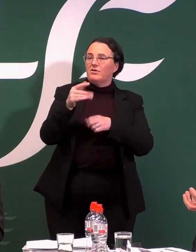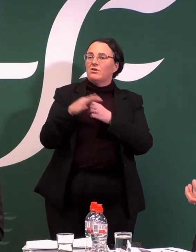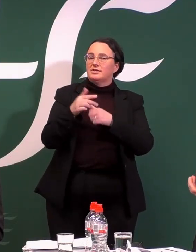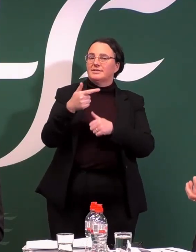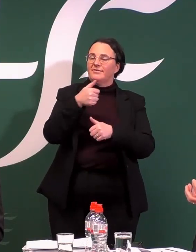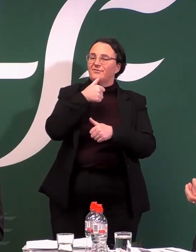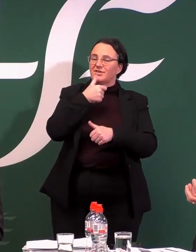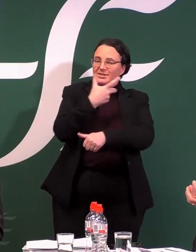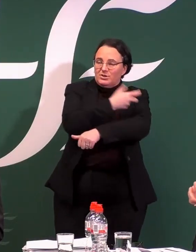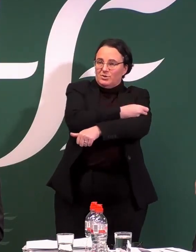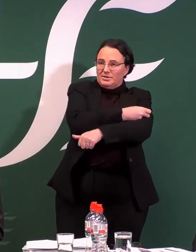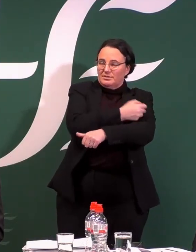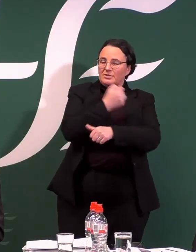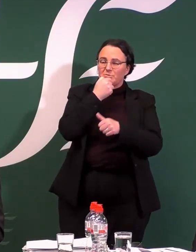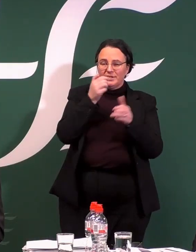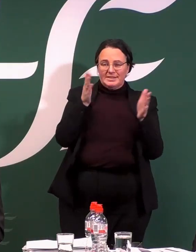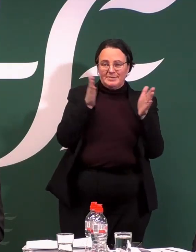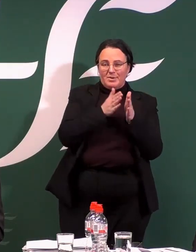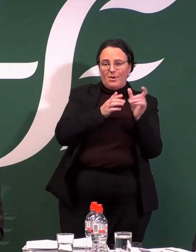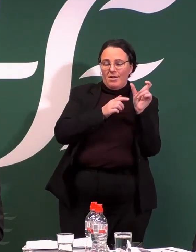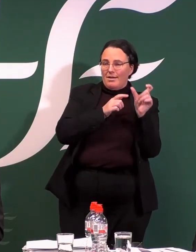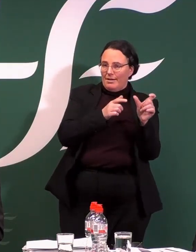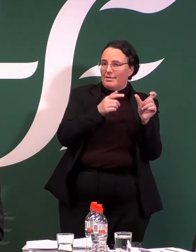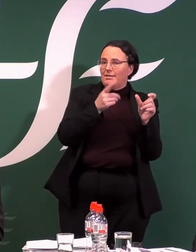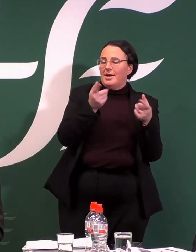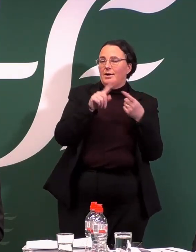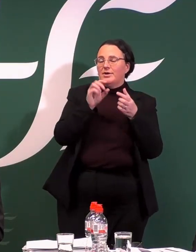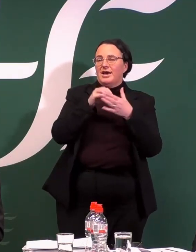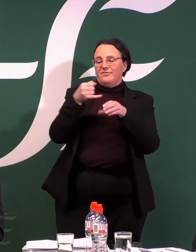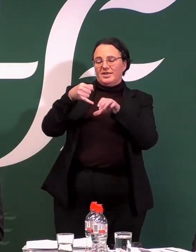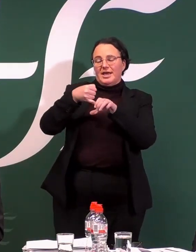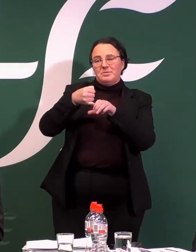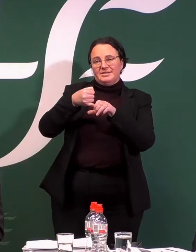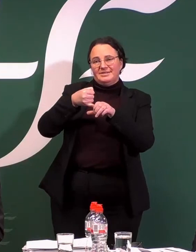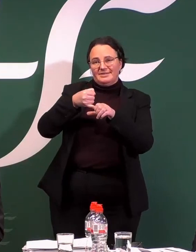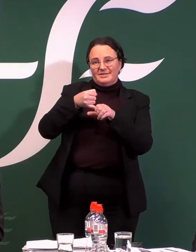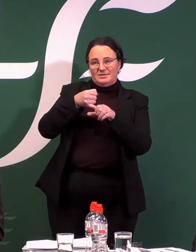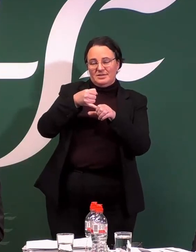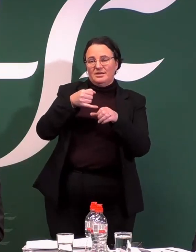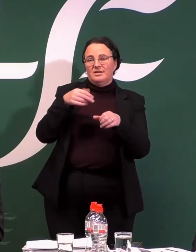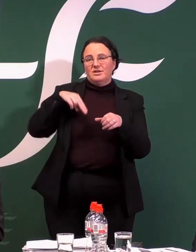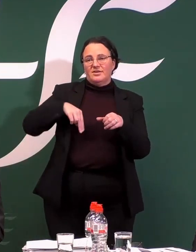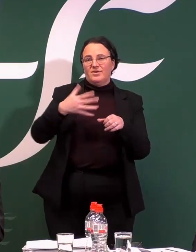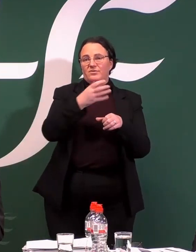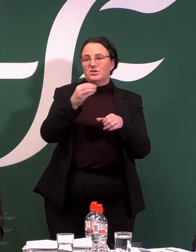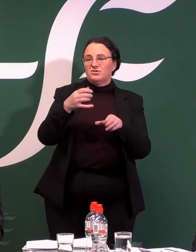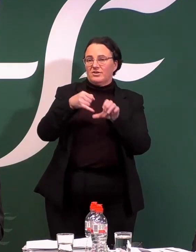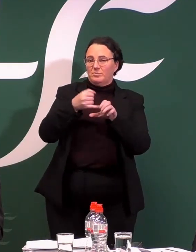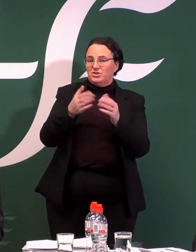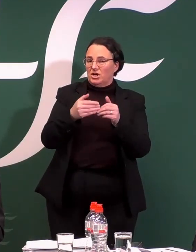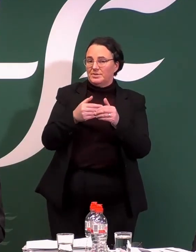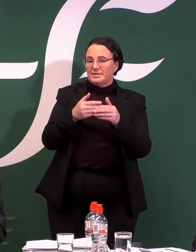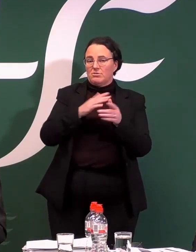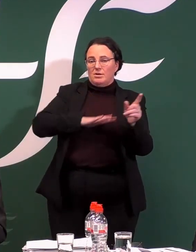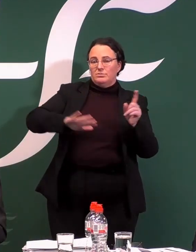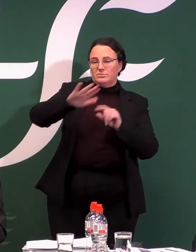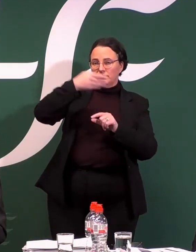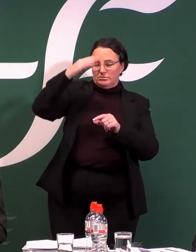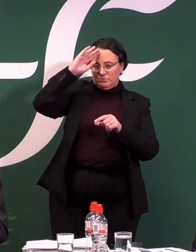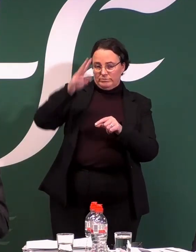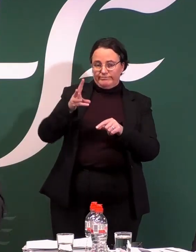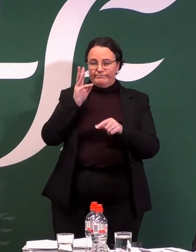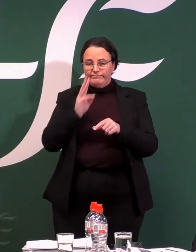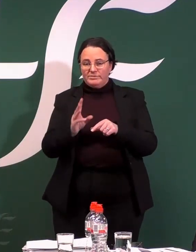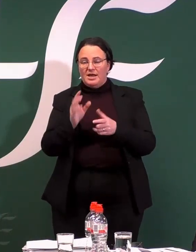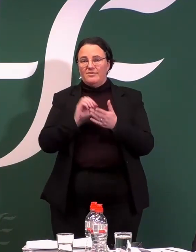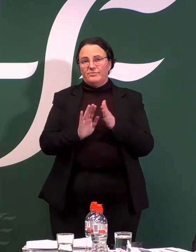number that's unvaccinated is very small. And the other reason is we have the pharmacy sector. We've nearly 500 pharmacies now available throughout the country to do that. So there's a